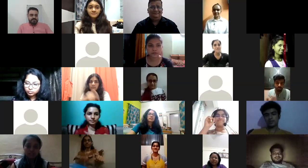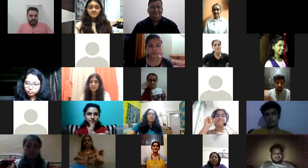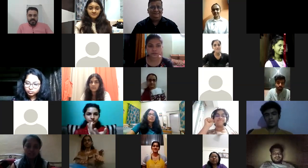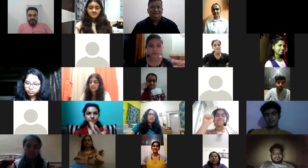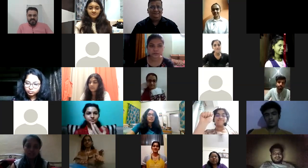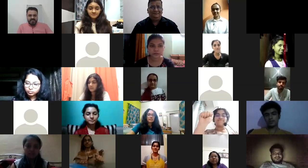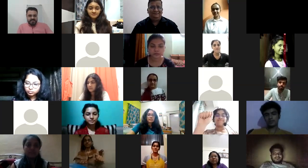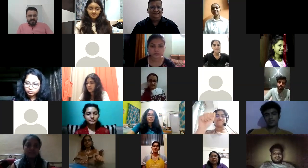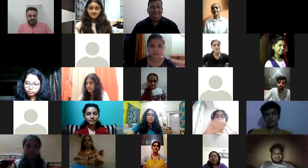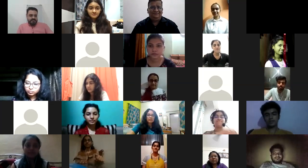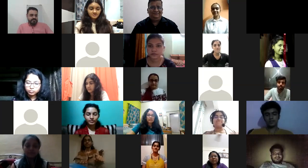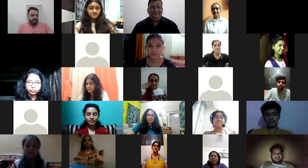Okay.